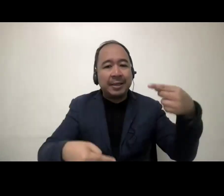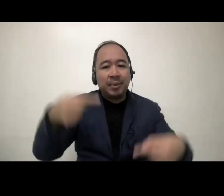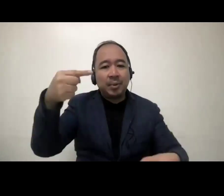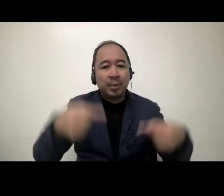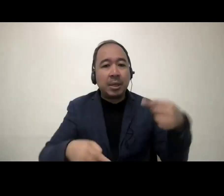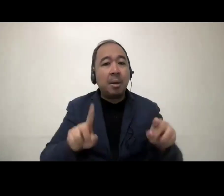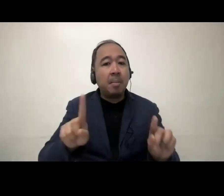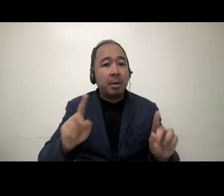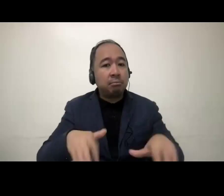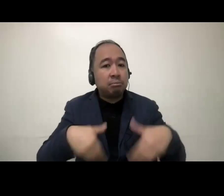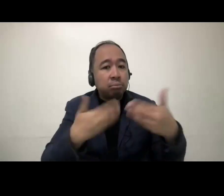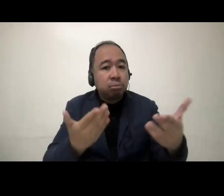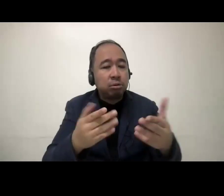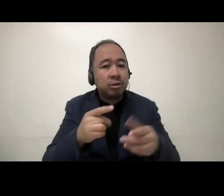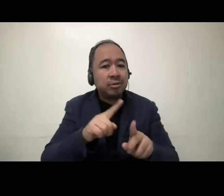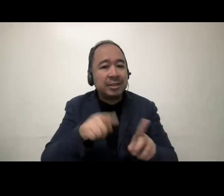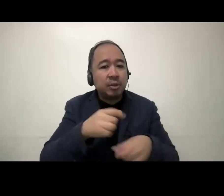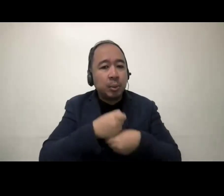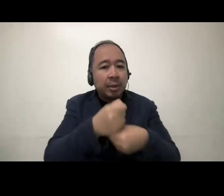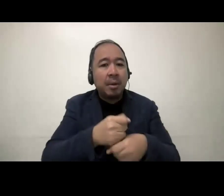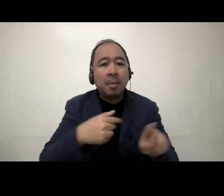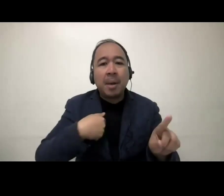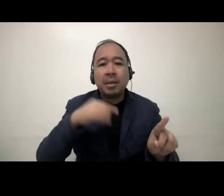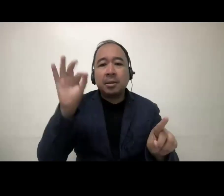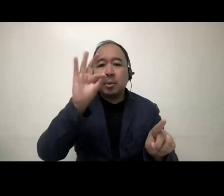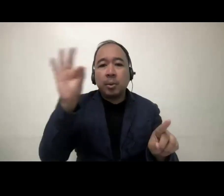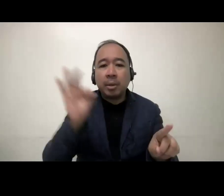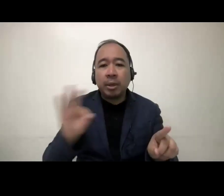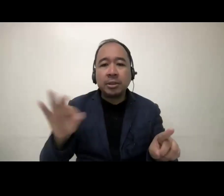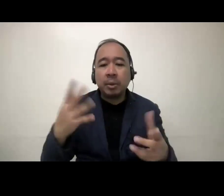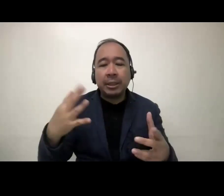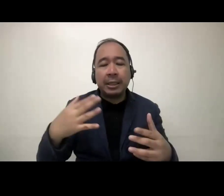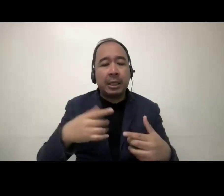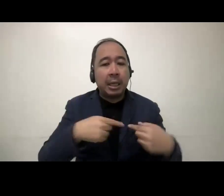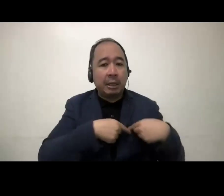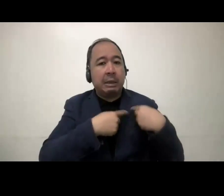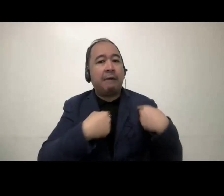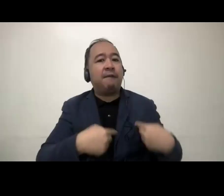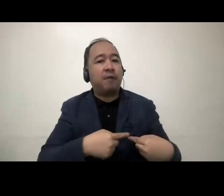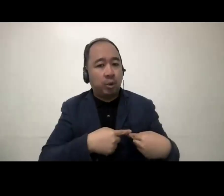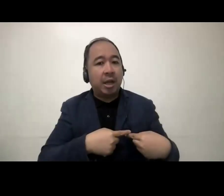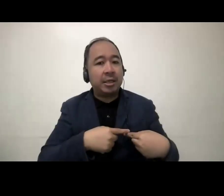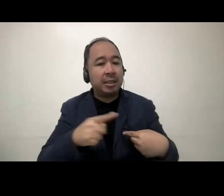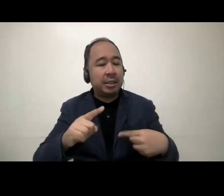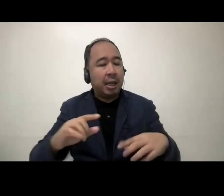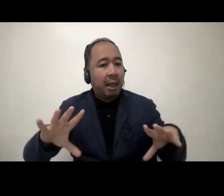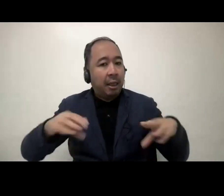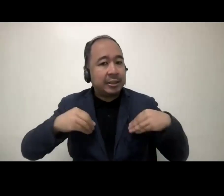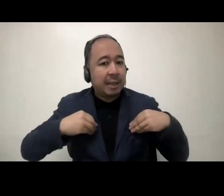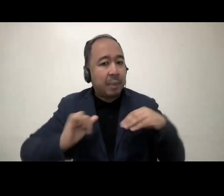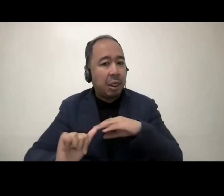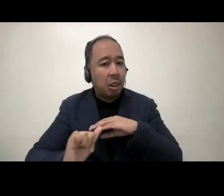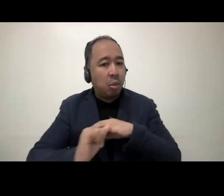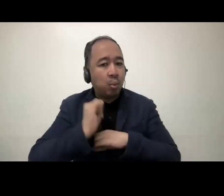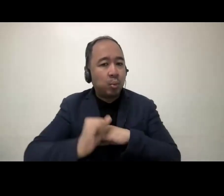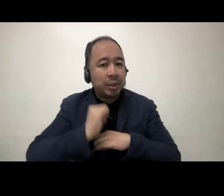Voluntary risk takers can be the ADB that decides whether they want to provide more access or less access. People